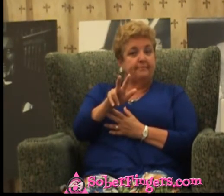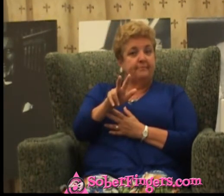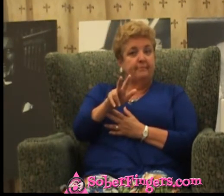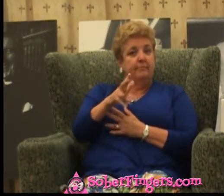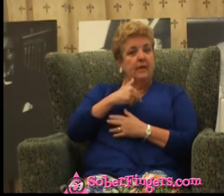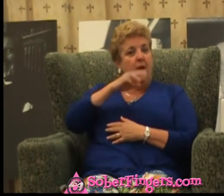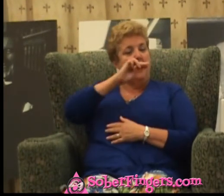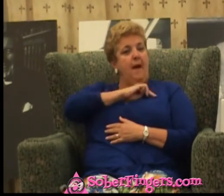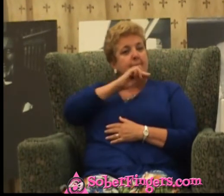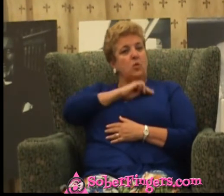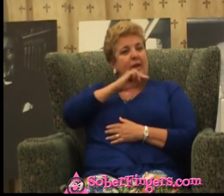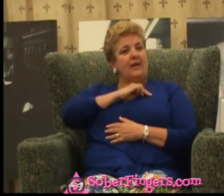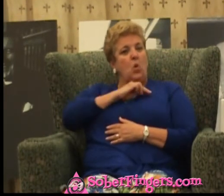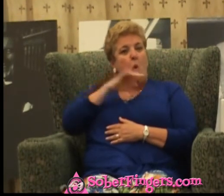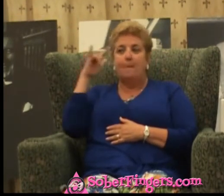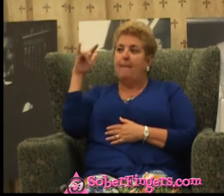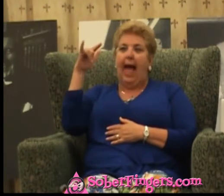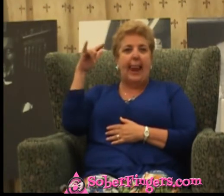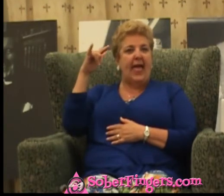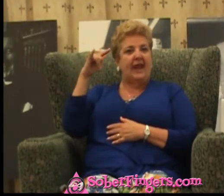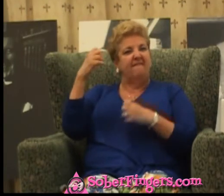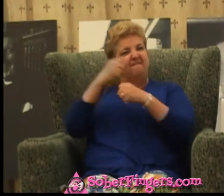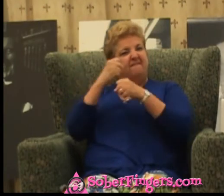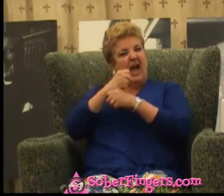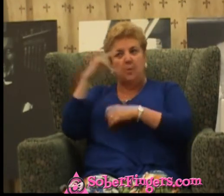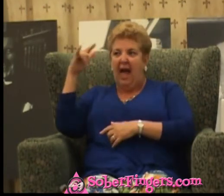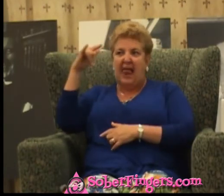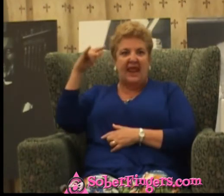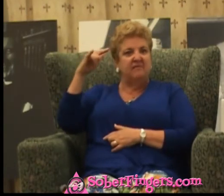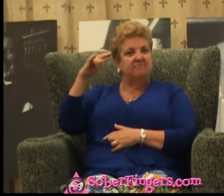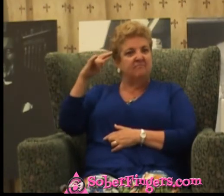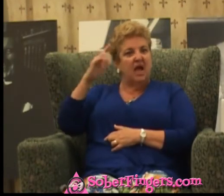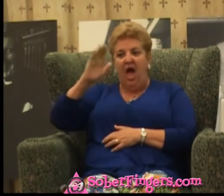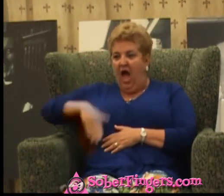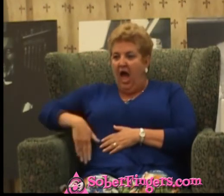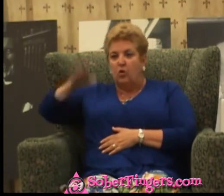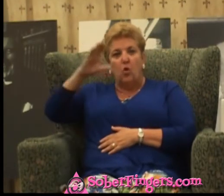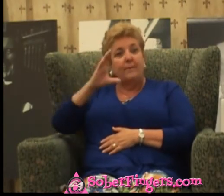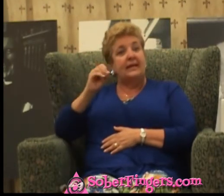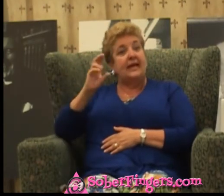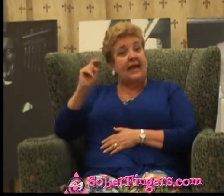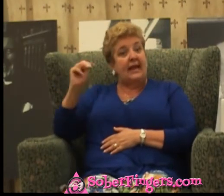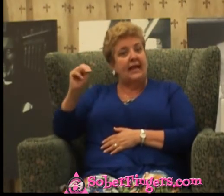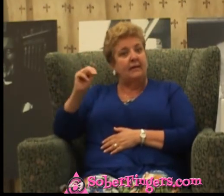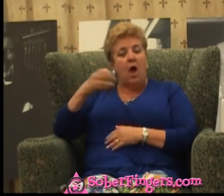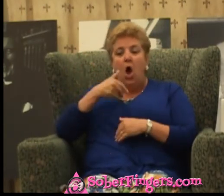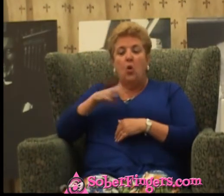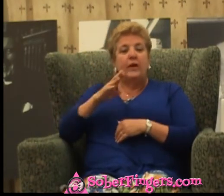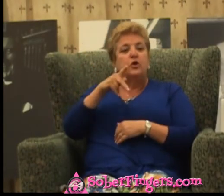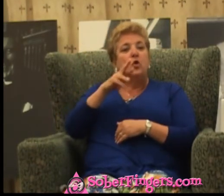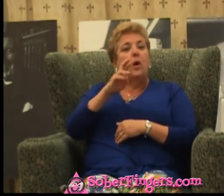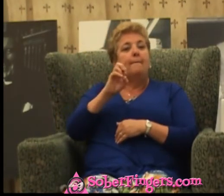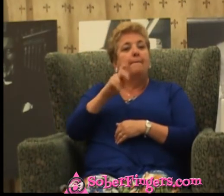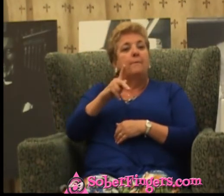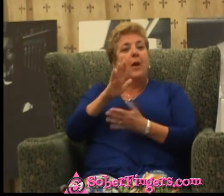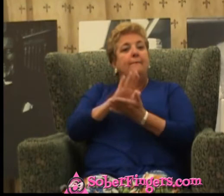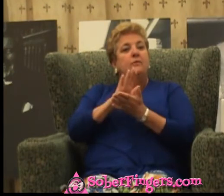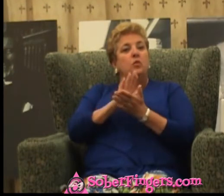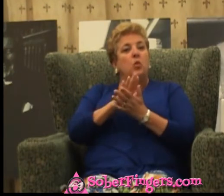fighter pilot, I grew up in Connecticut, I went to a prep school that's 350 years old, I went to